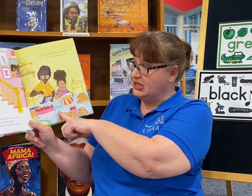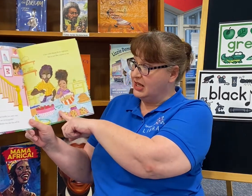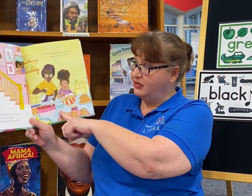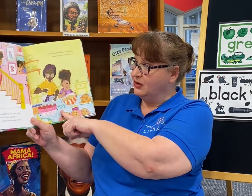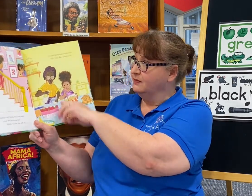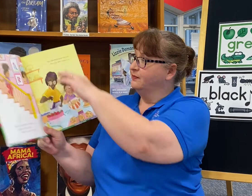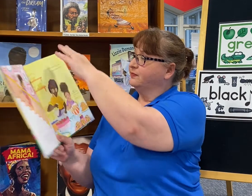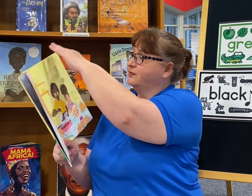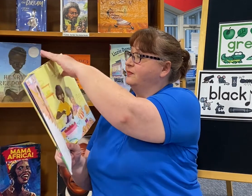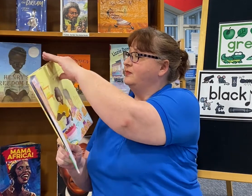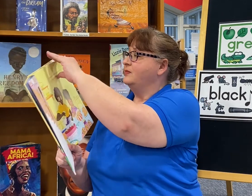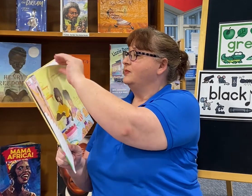together?